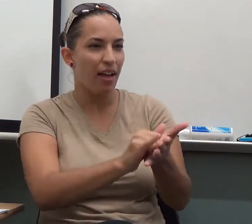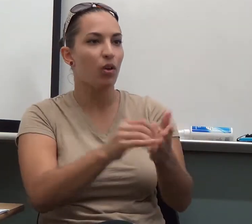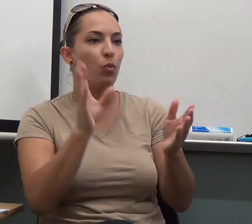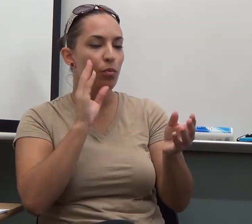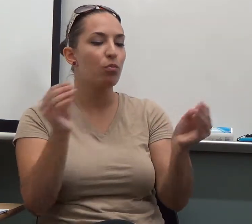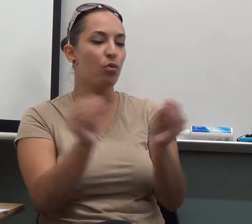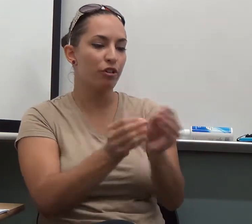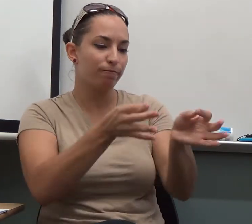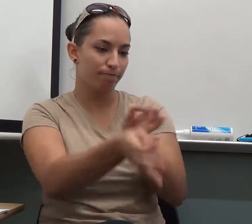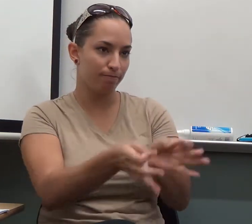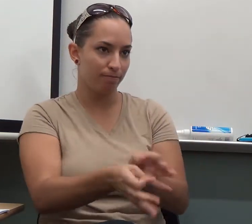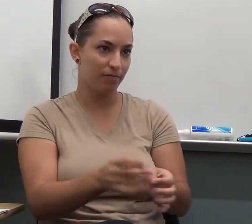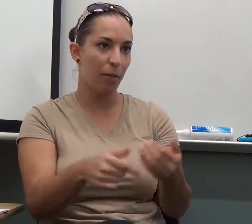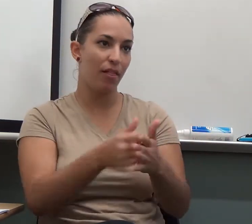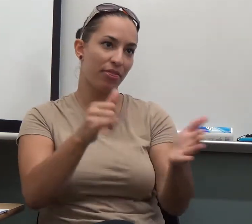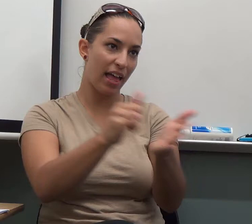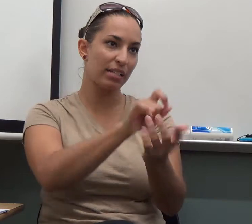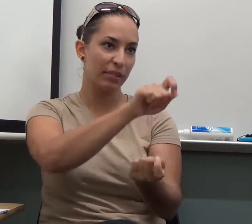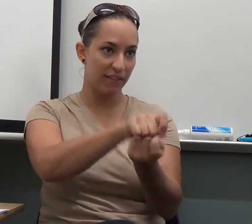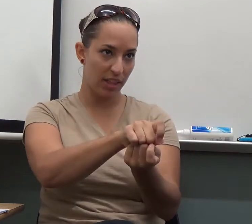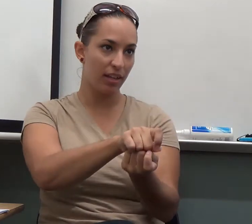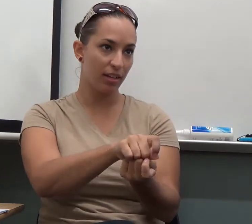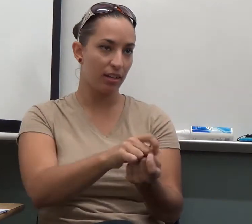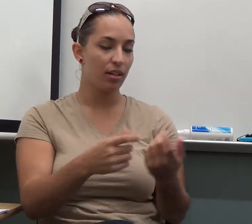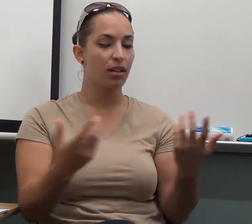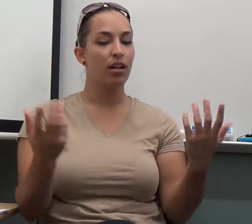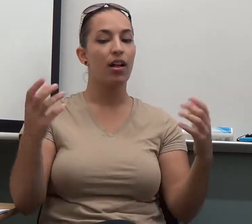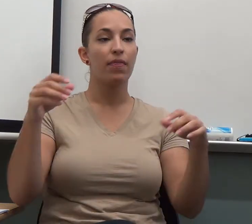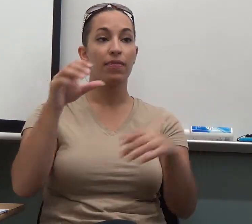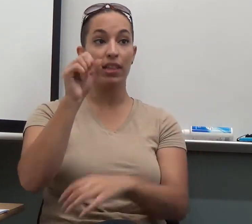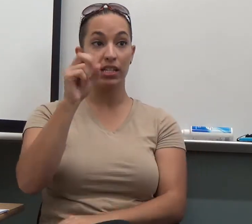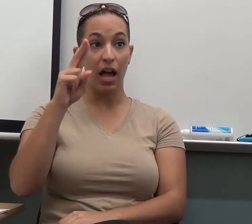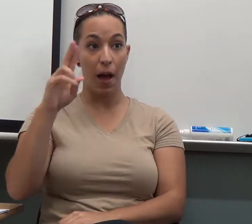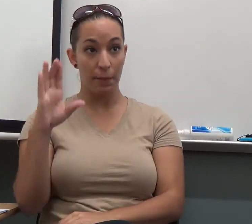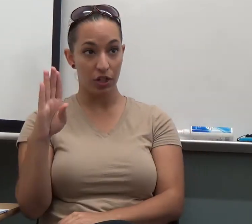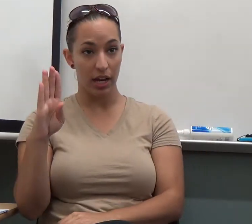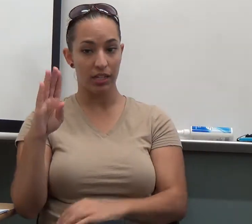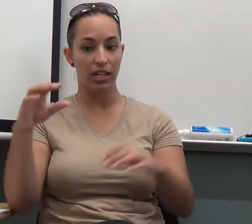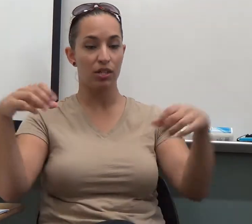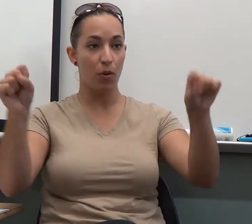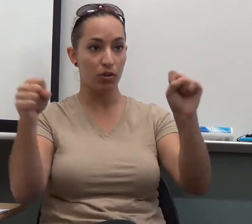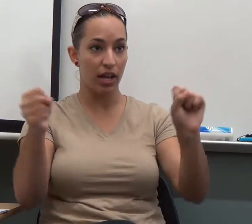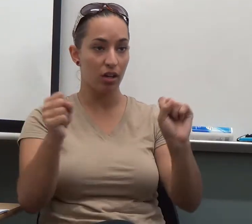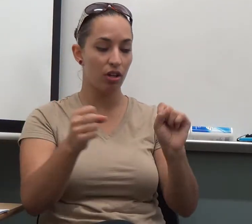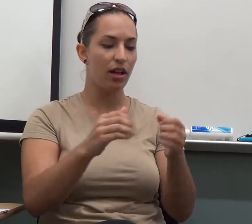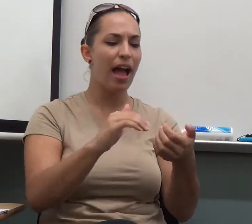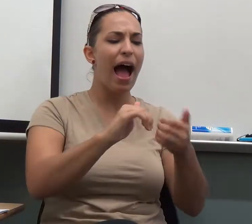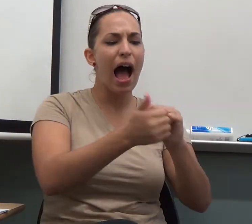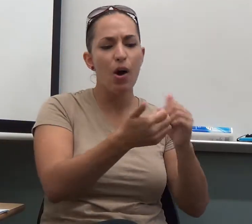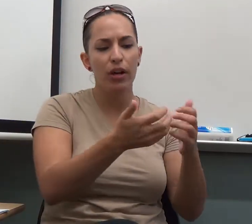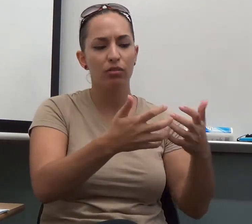subject. The subject, motorcycle, how it runs, the idea that they're developing. Okay? And